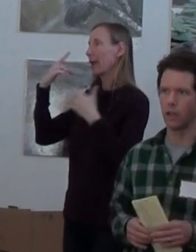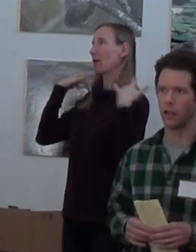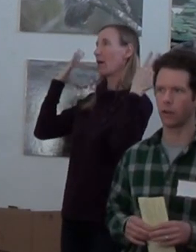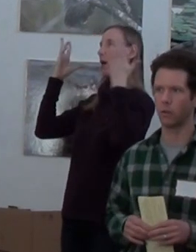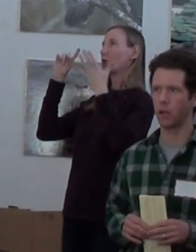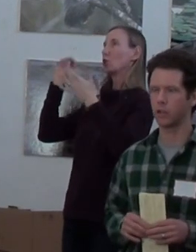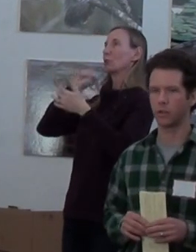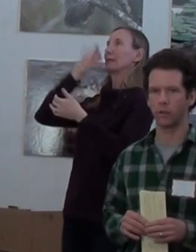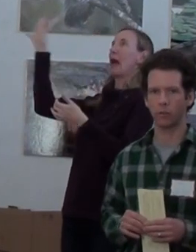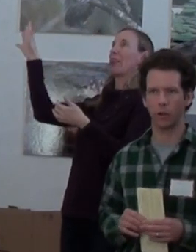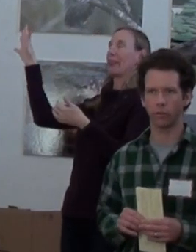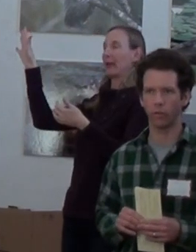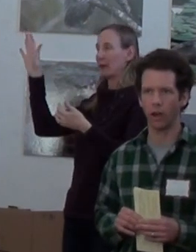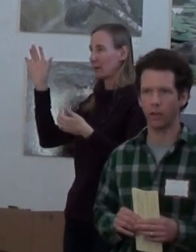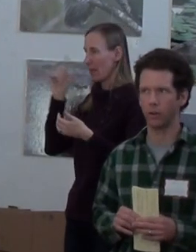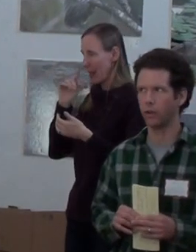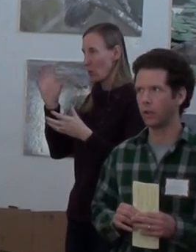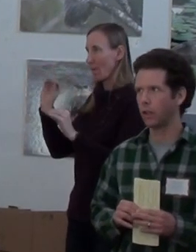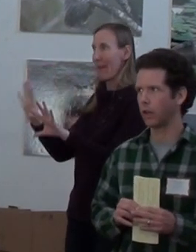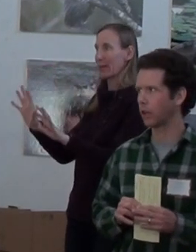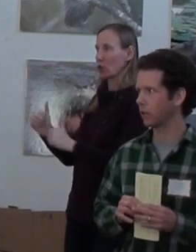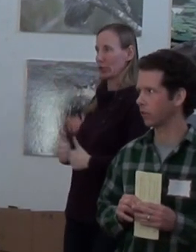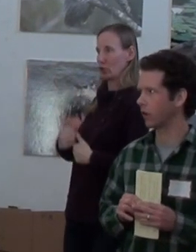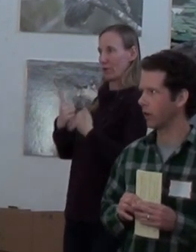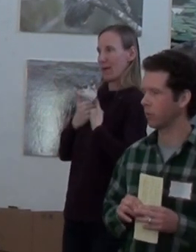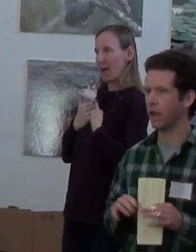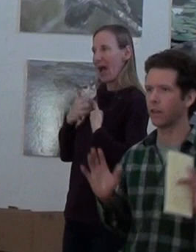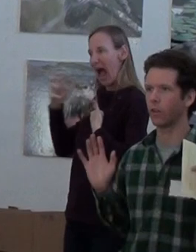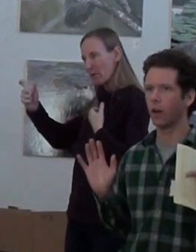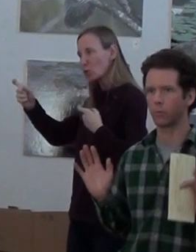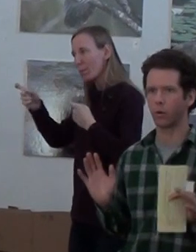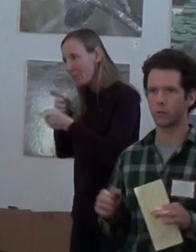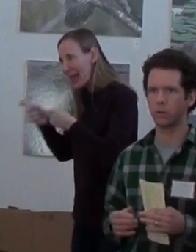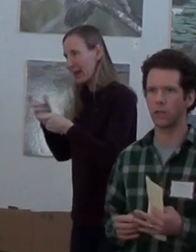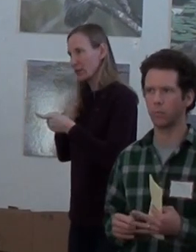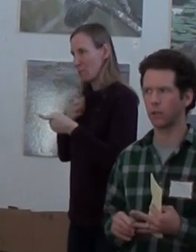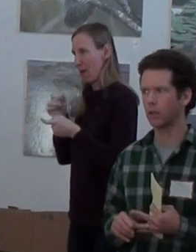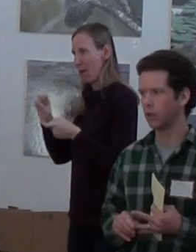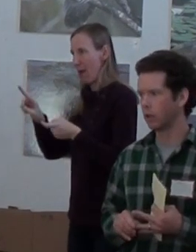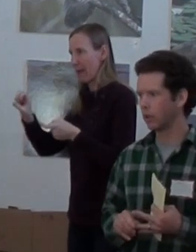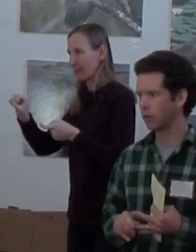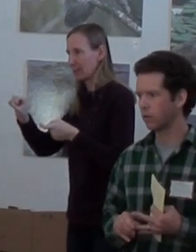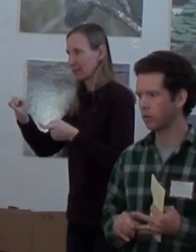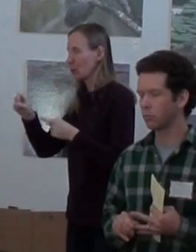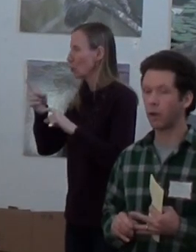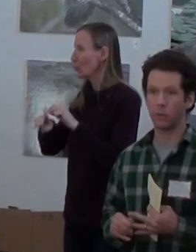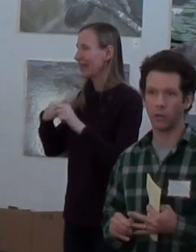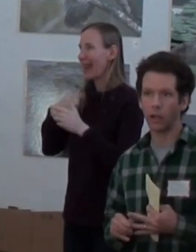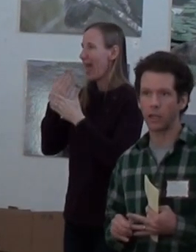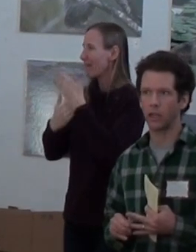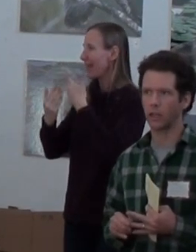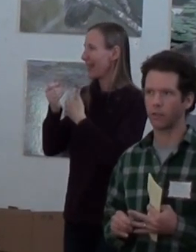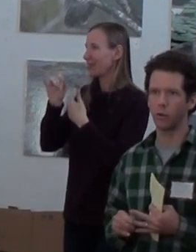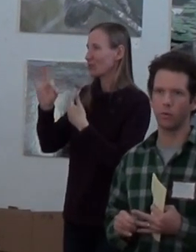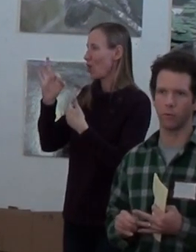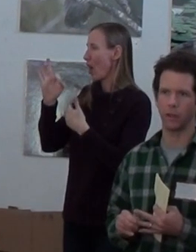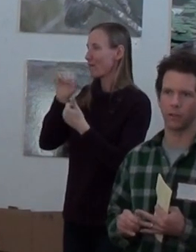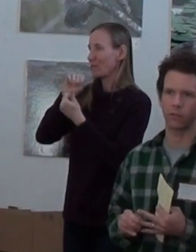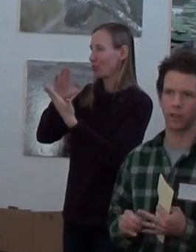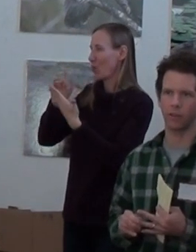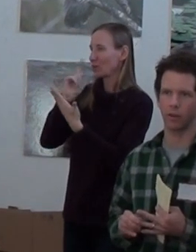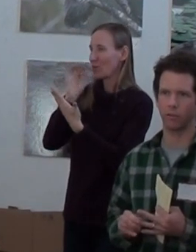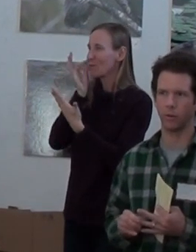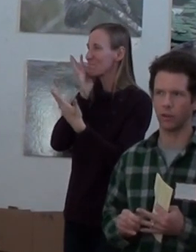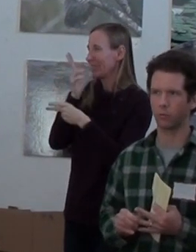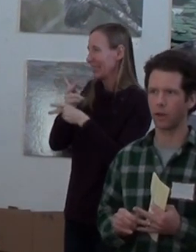treating and they're going to magically somehow survive and I can just kind of hands-off approach beekeeping. You might be lucky and get a few of them